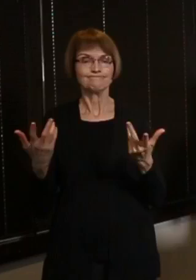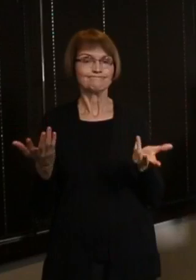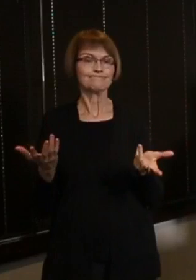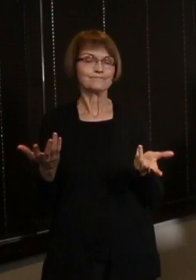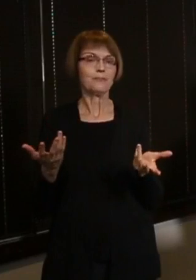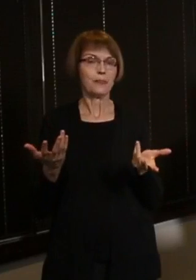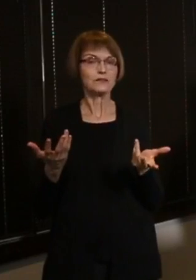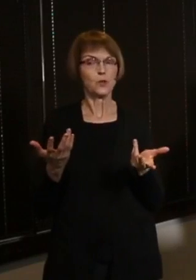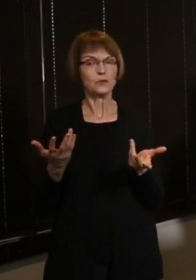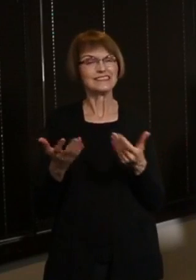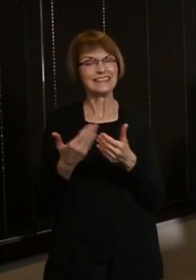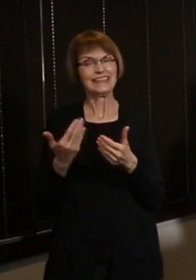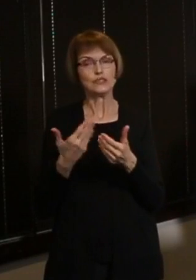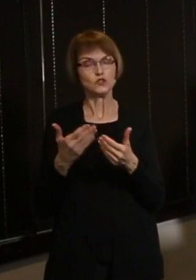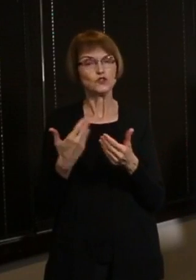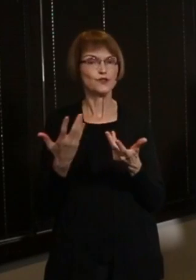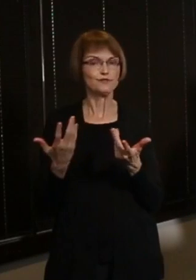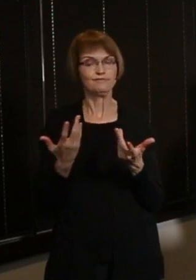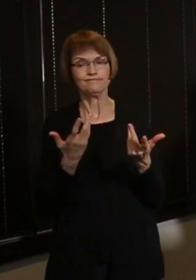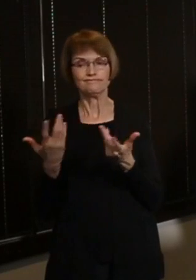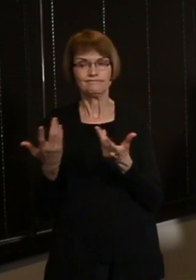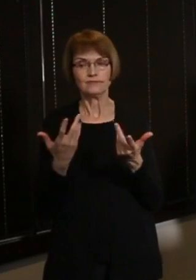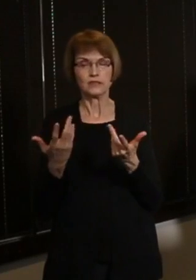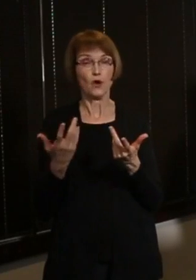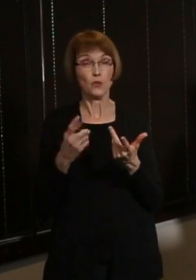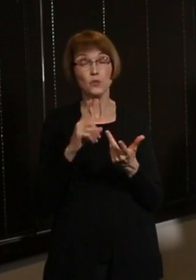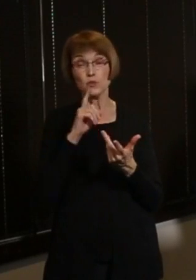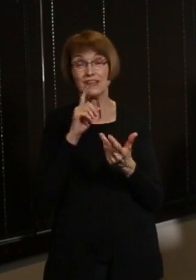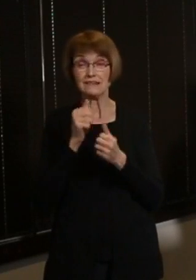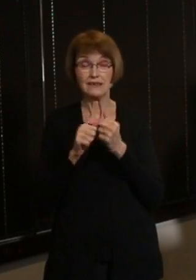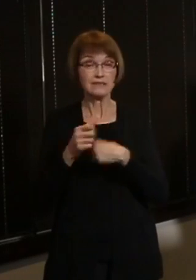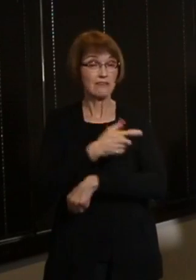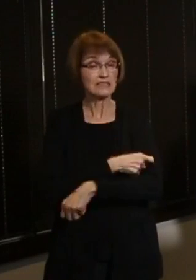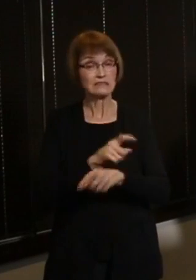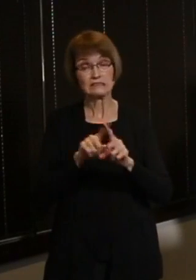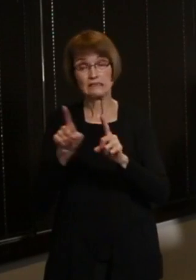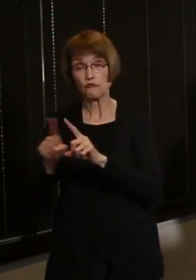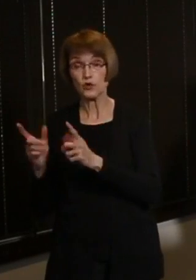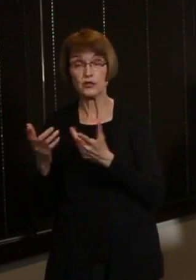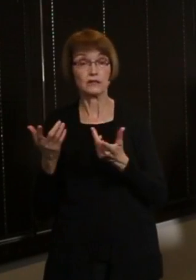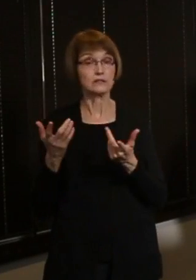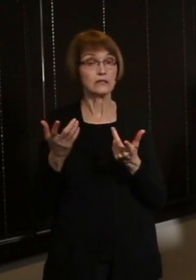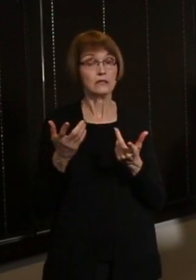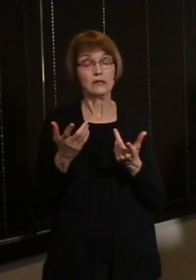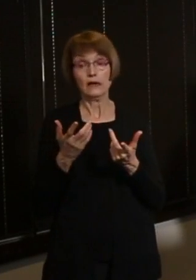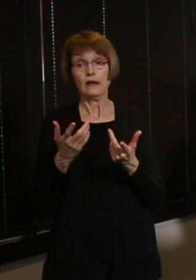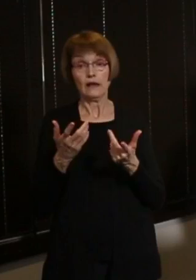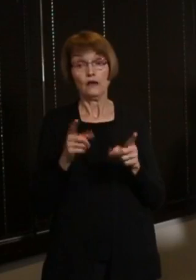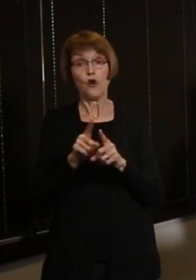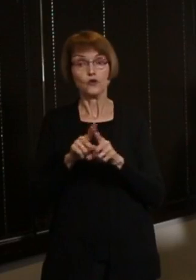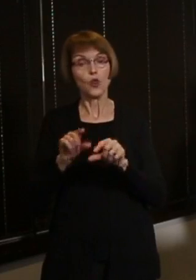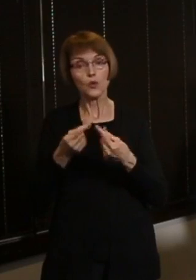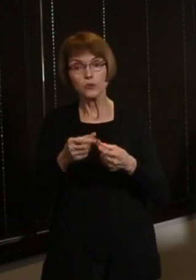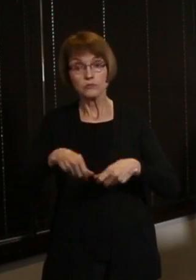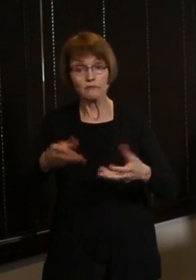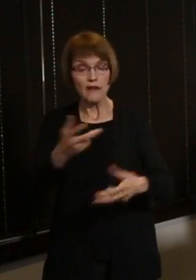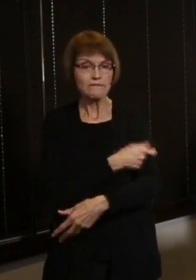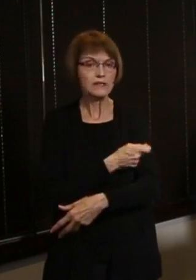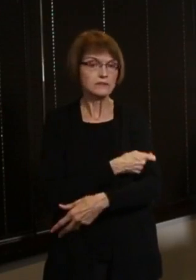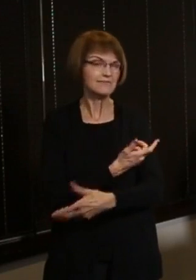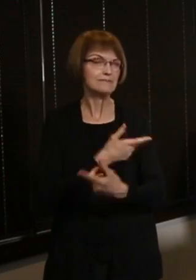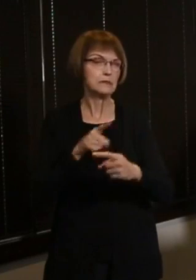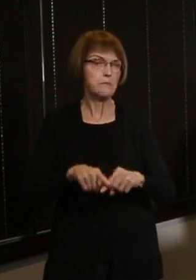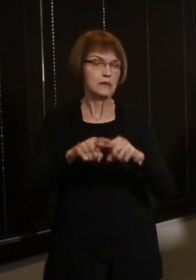so it's a little bit easier depending upon vaccine and the group that's giving vaccinations.